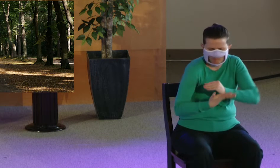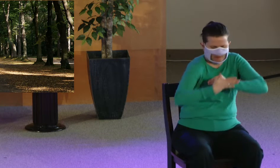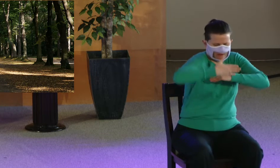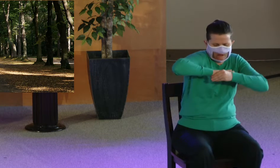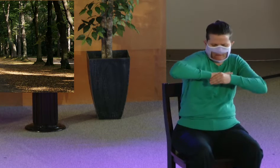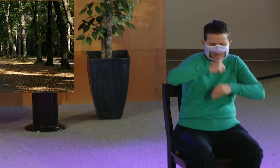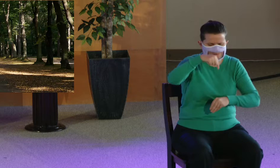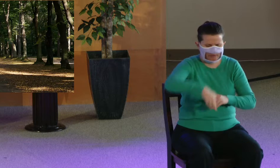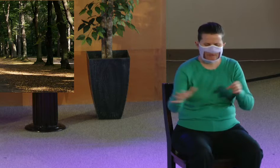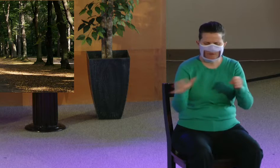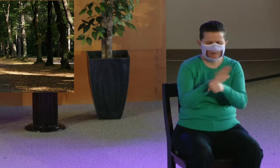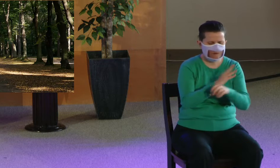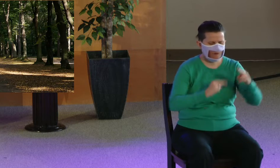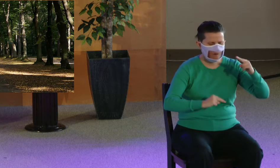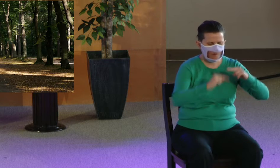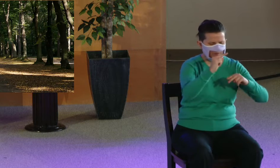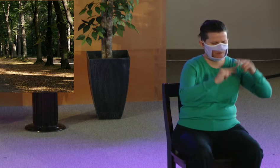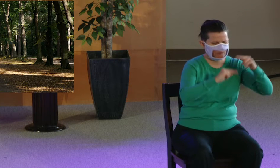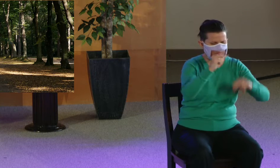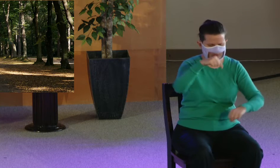God is present.